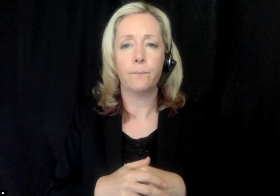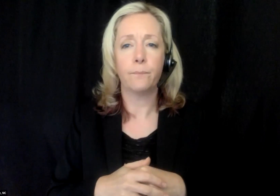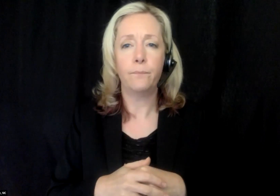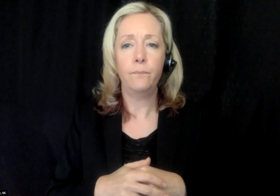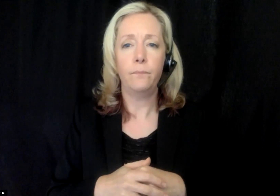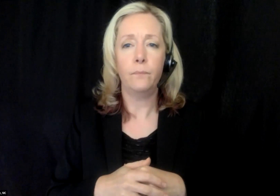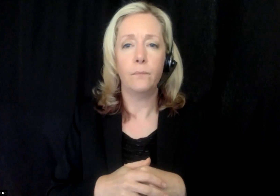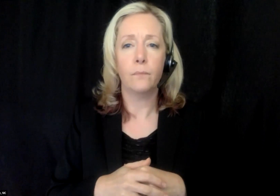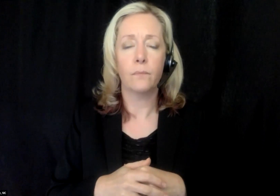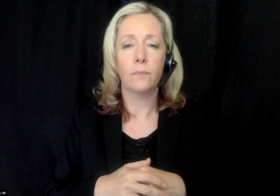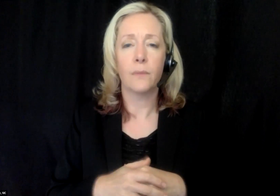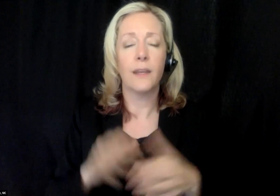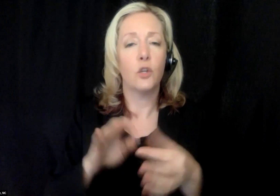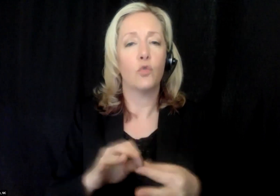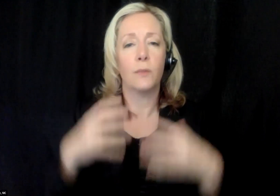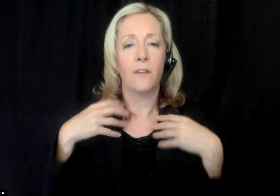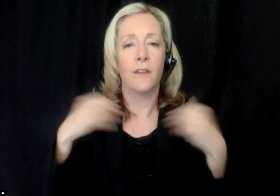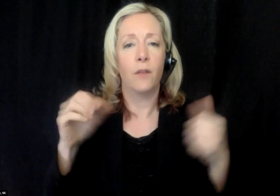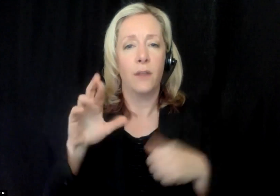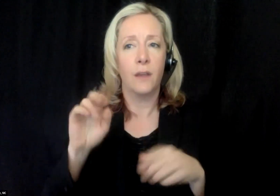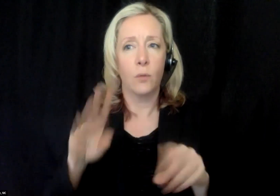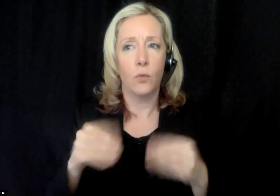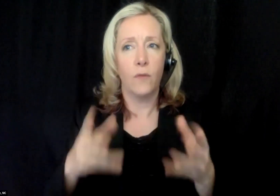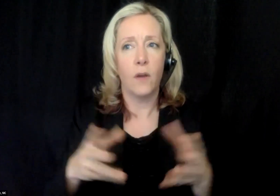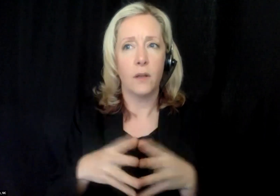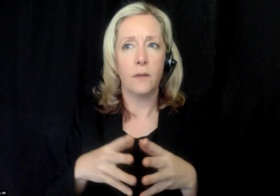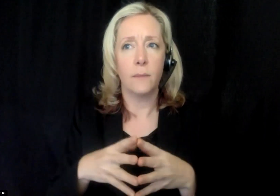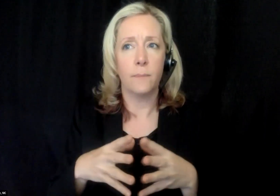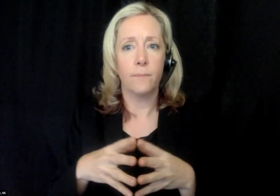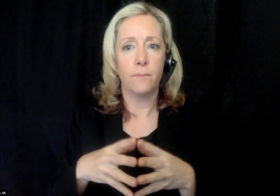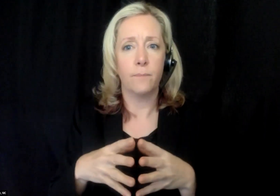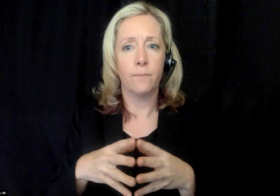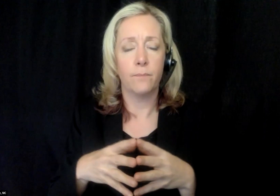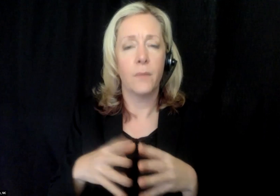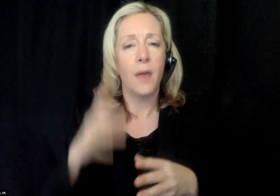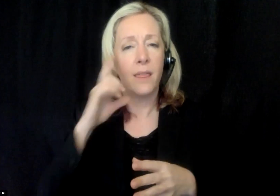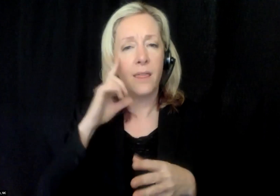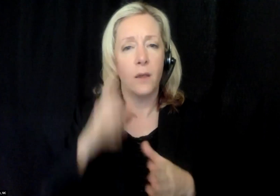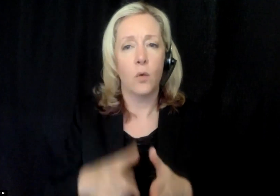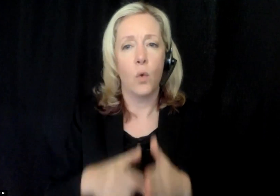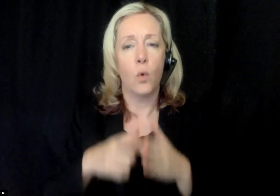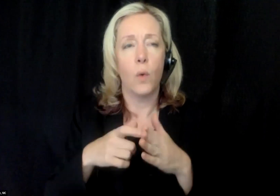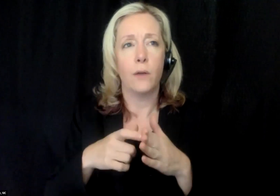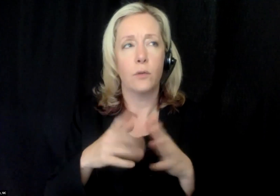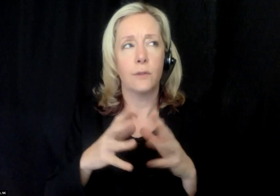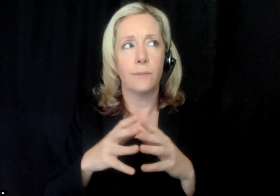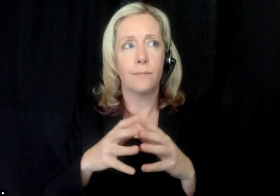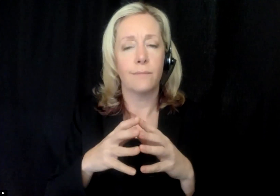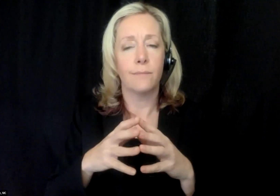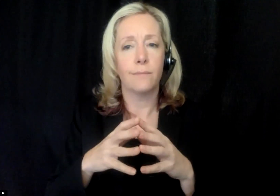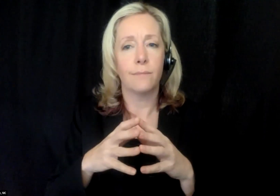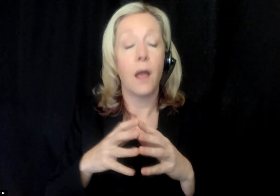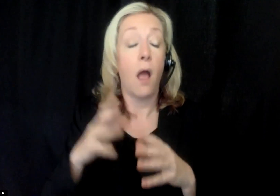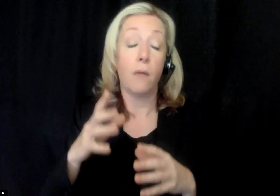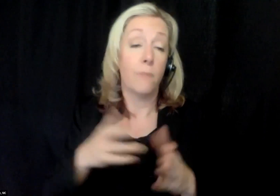the healthcare delivery system? And this would require a whole conversation on its own, but I think it has a lot